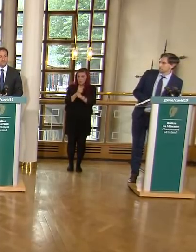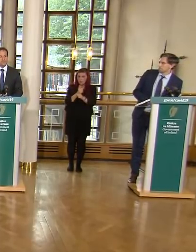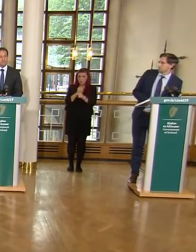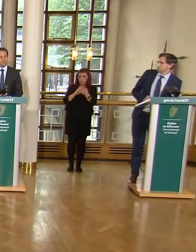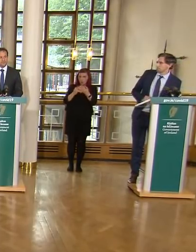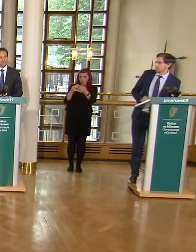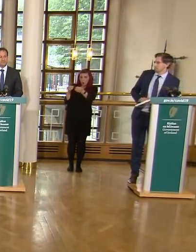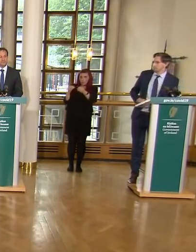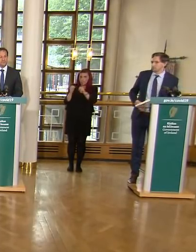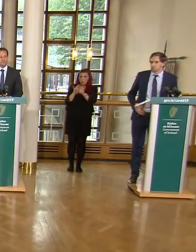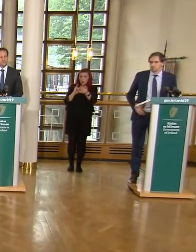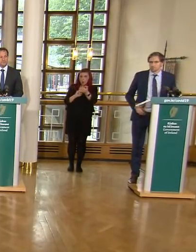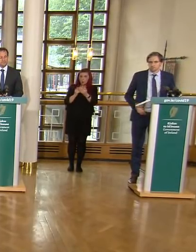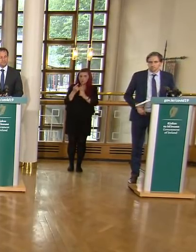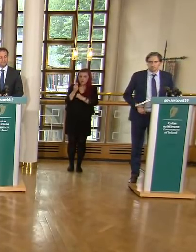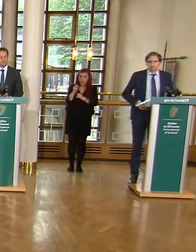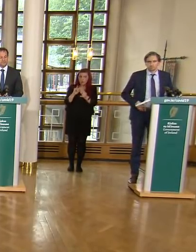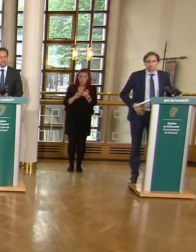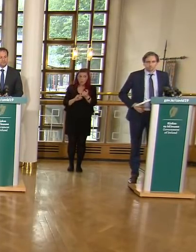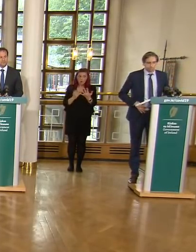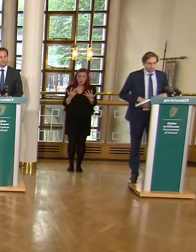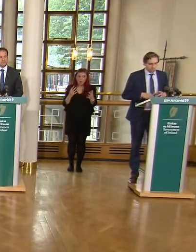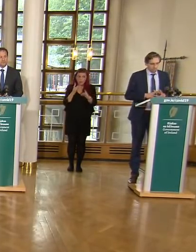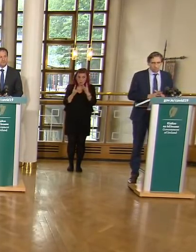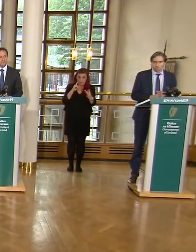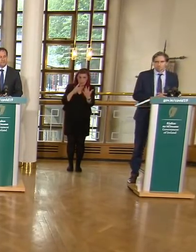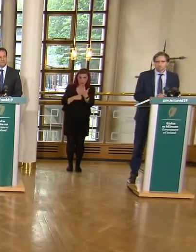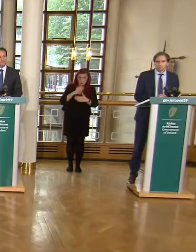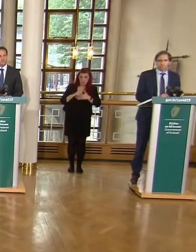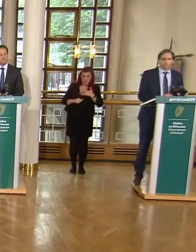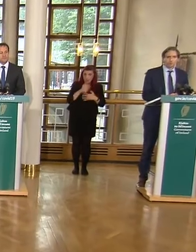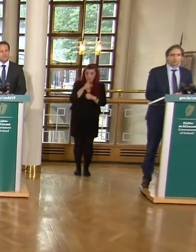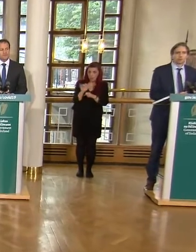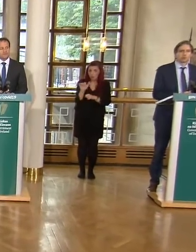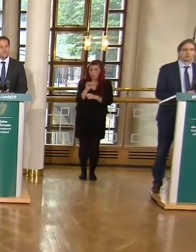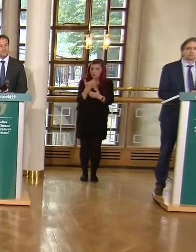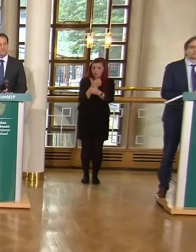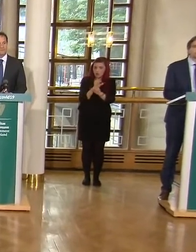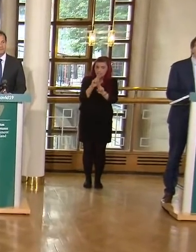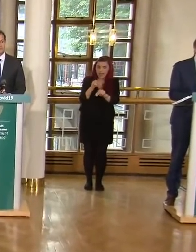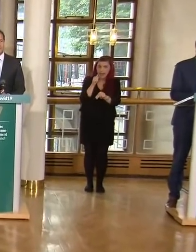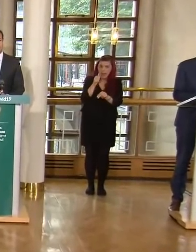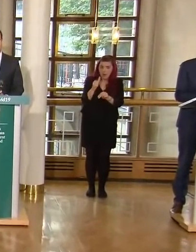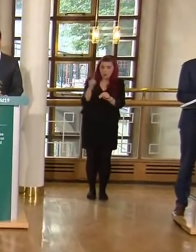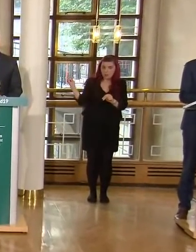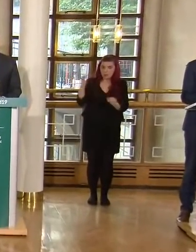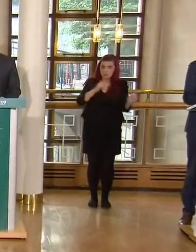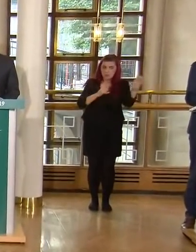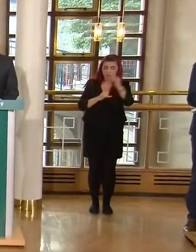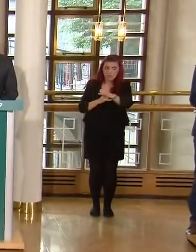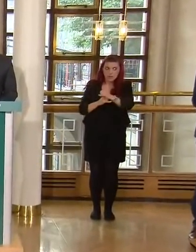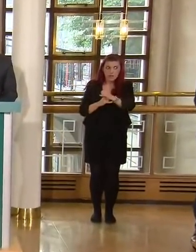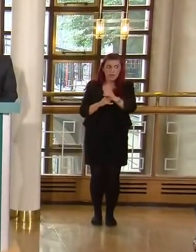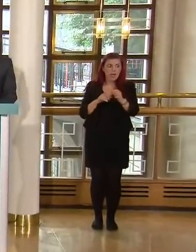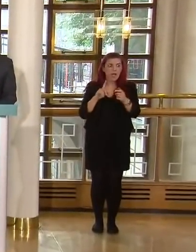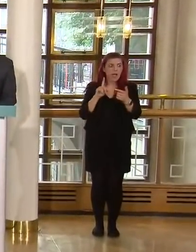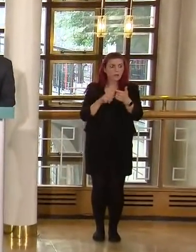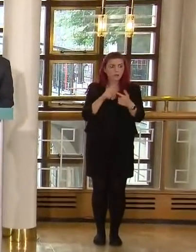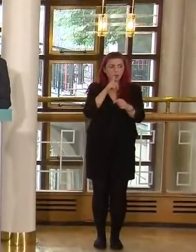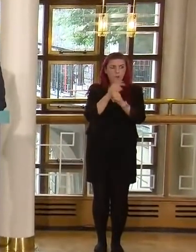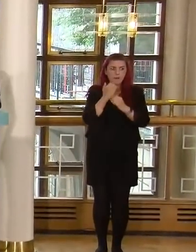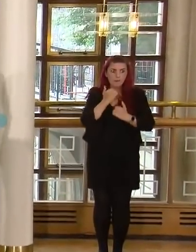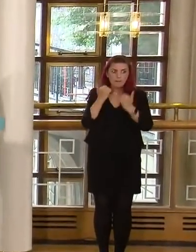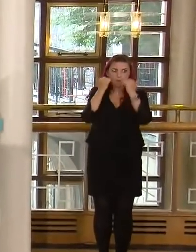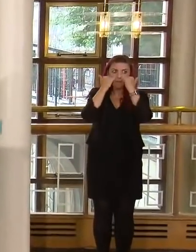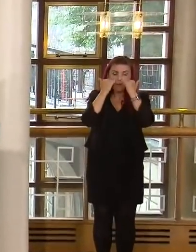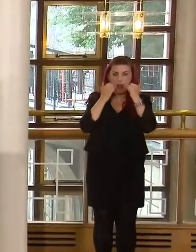exactly will they be arrived at? Was there any decision made today, for example, as to what countries will be considered appropriate for that? And Minister Harris, on face masks, a lot of people would